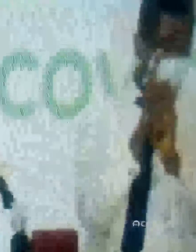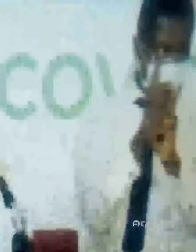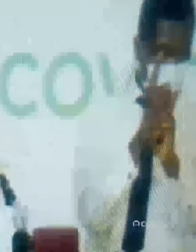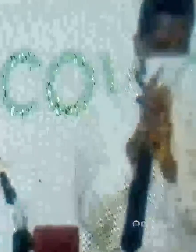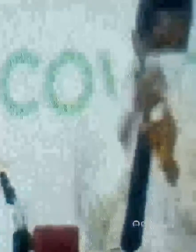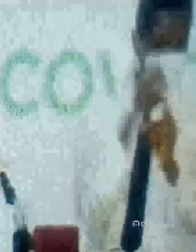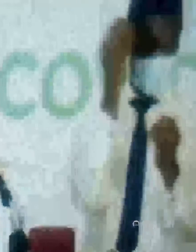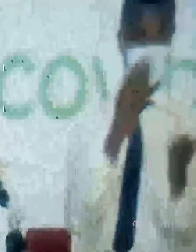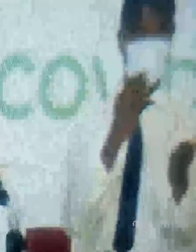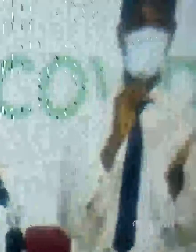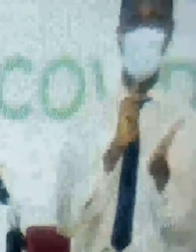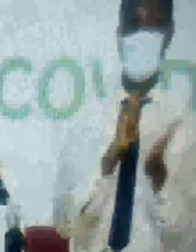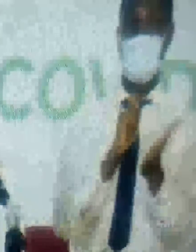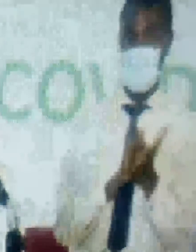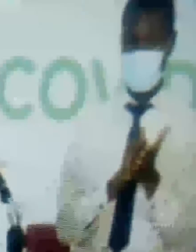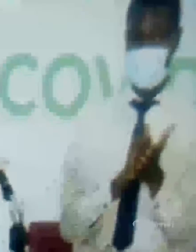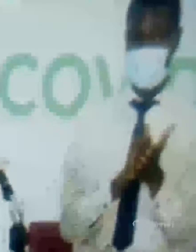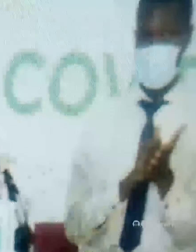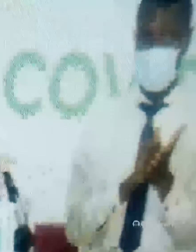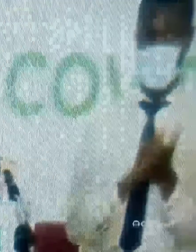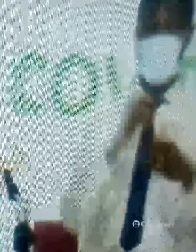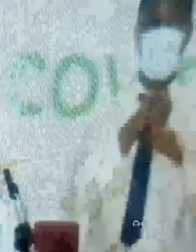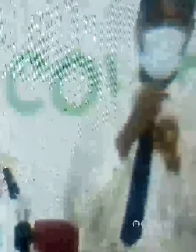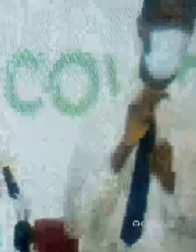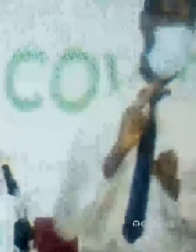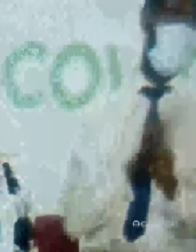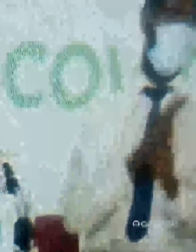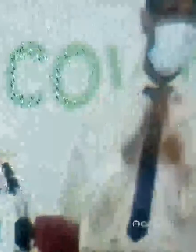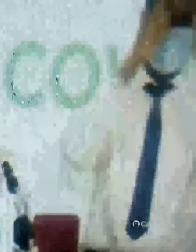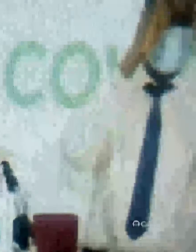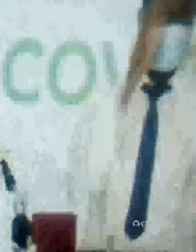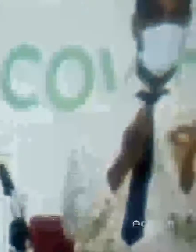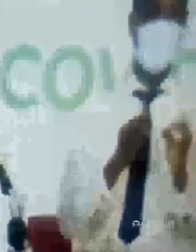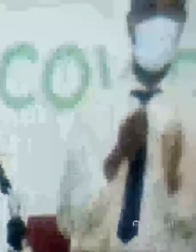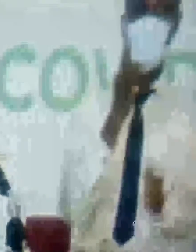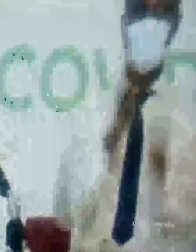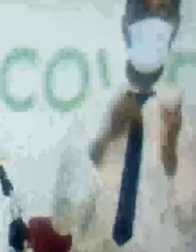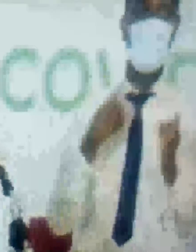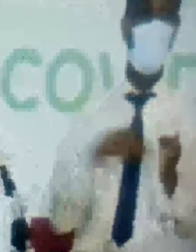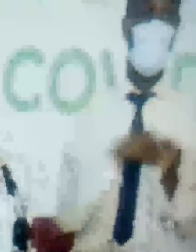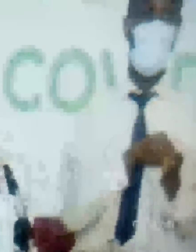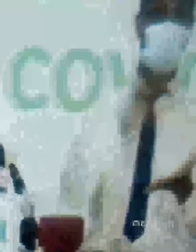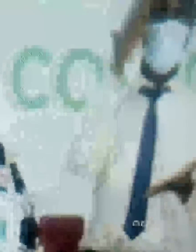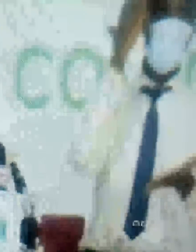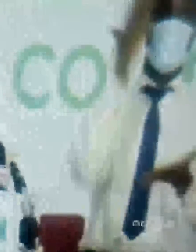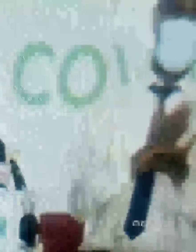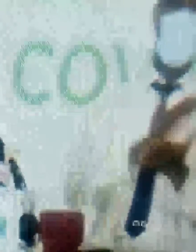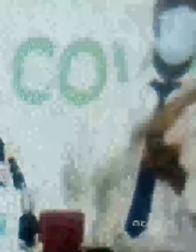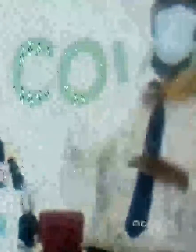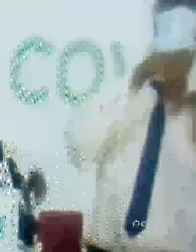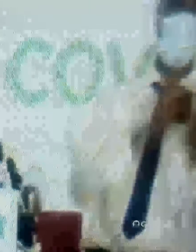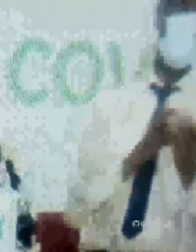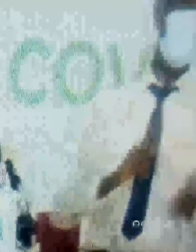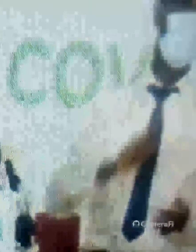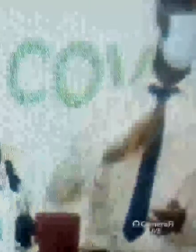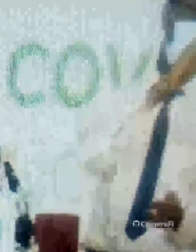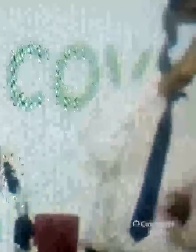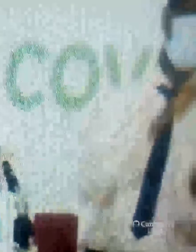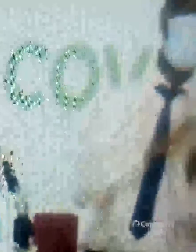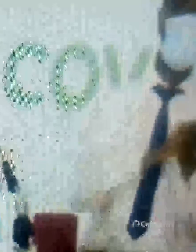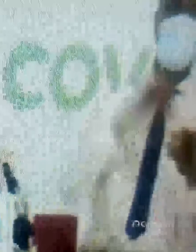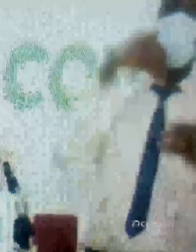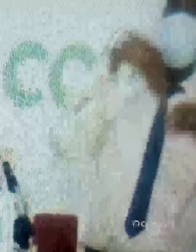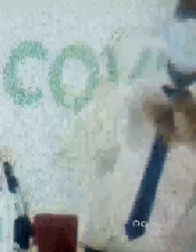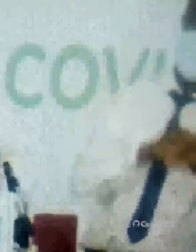that informed part of the decision that we took. If we ban flights coming or going to the UK